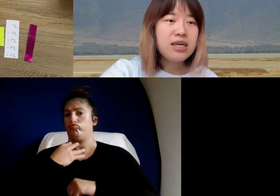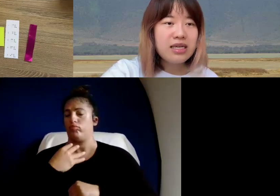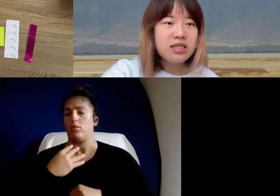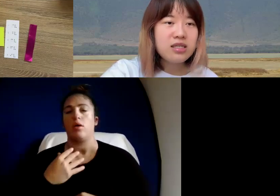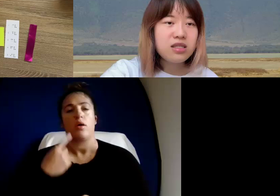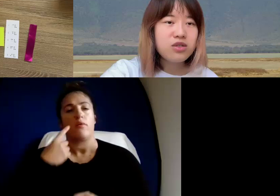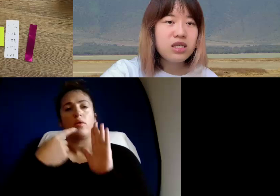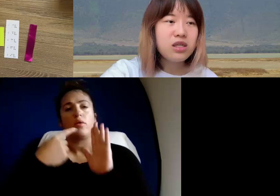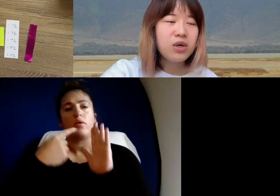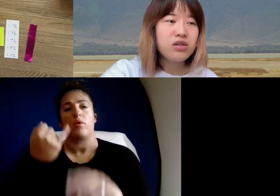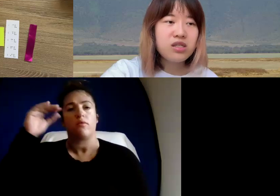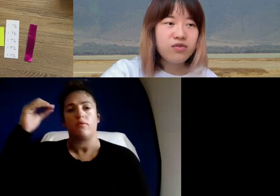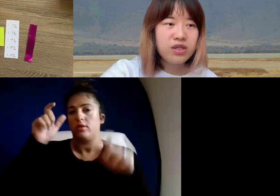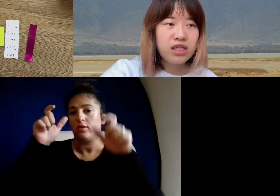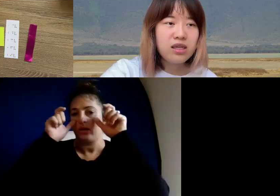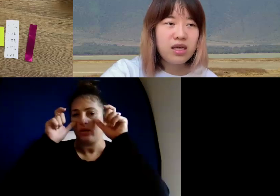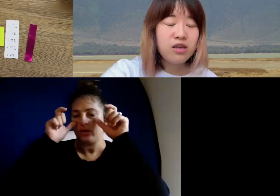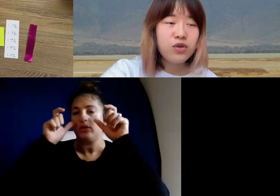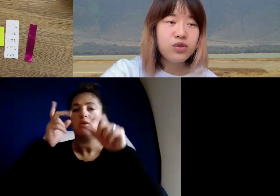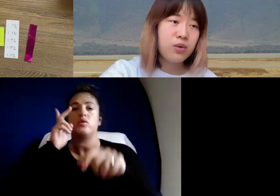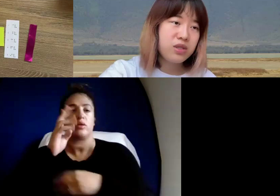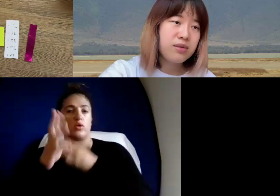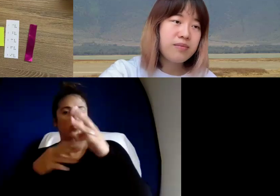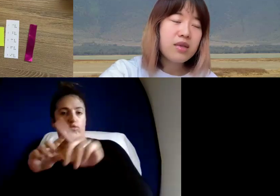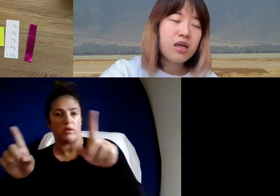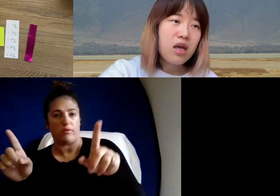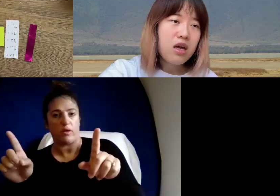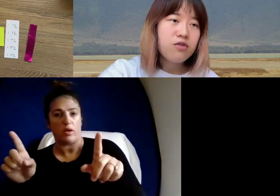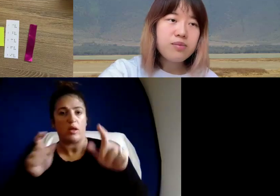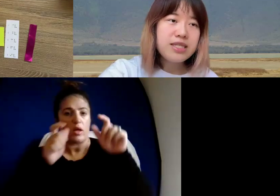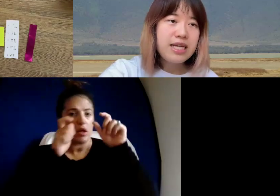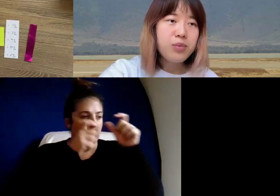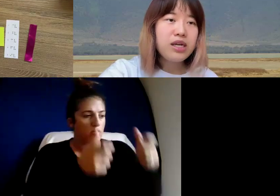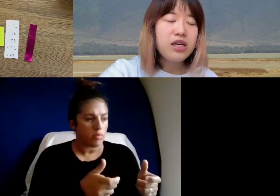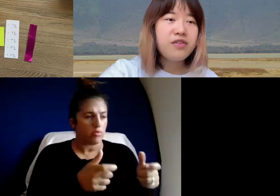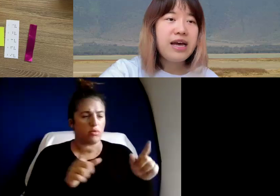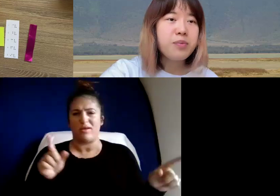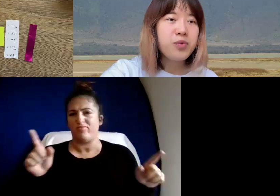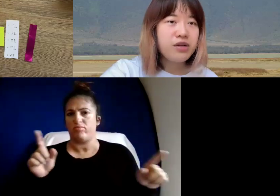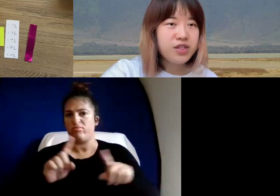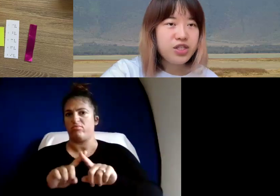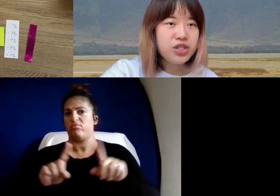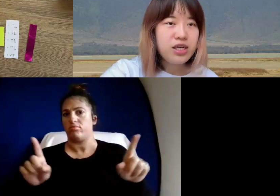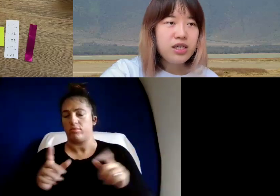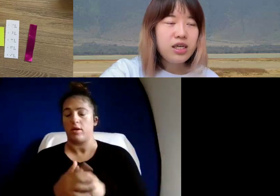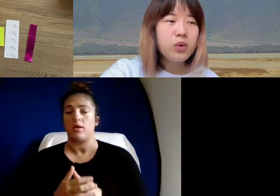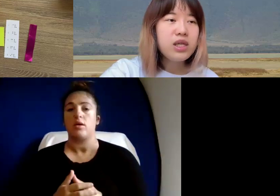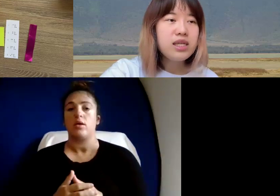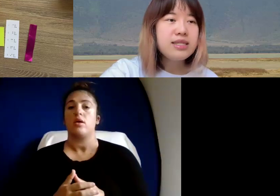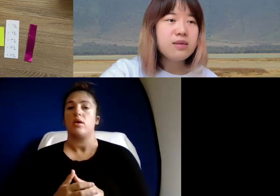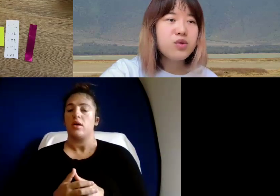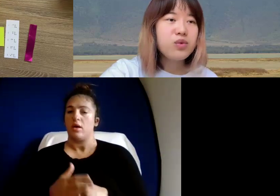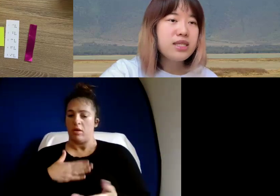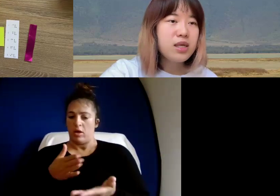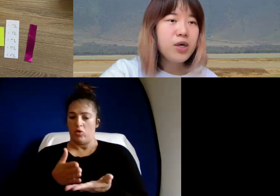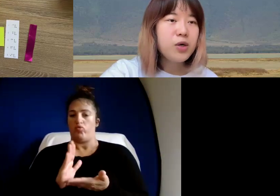wearing sunglasses, you see the world differently than if you don't. From the standpoint of having privilege,